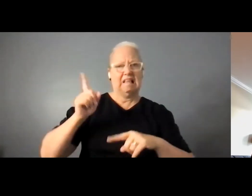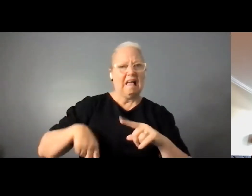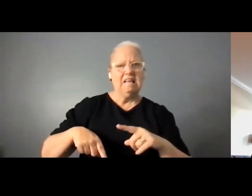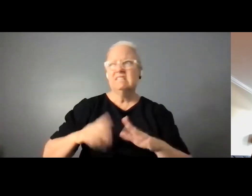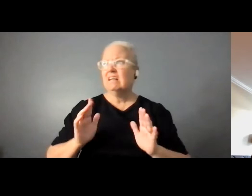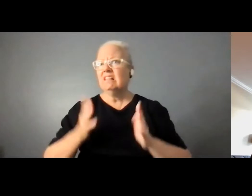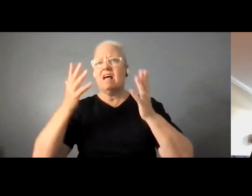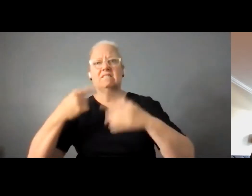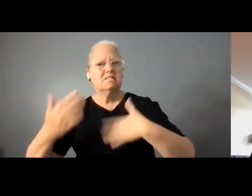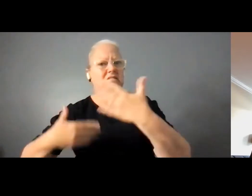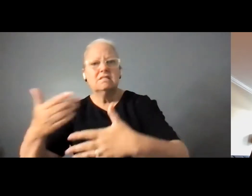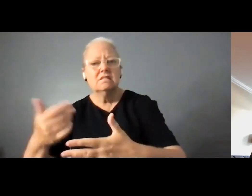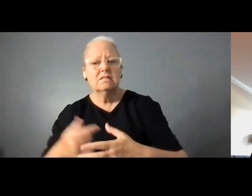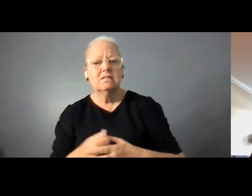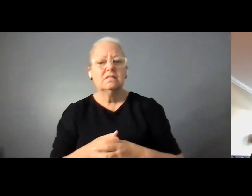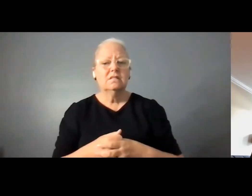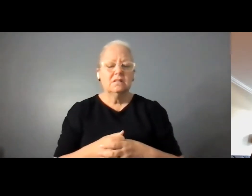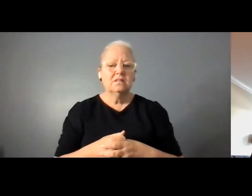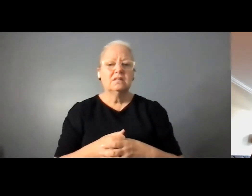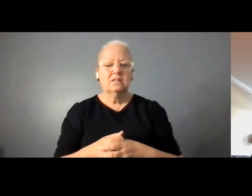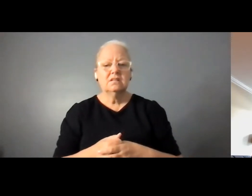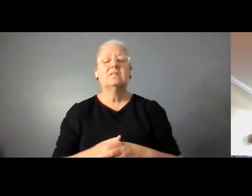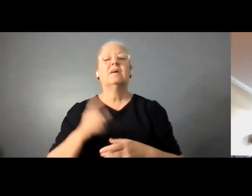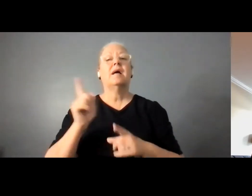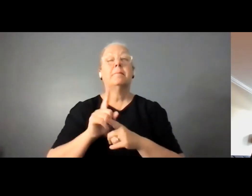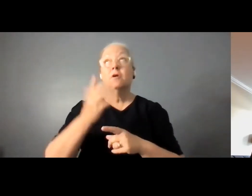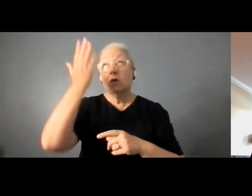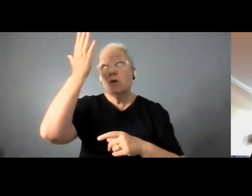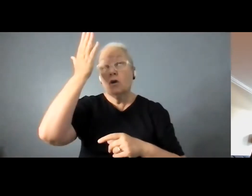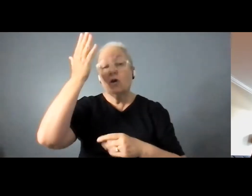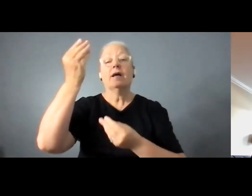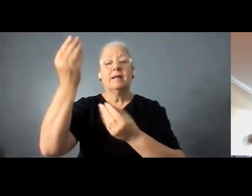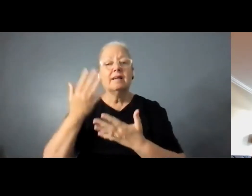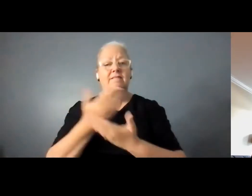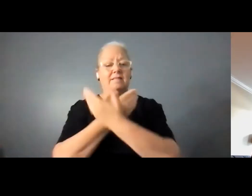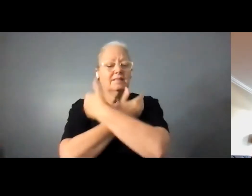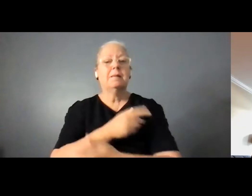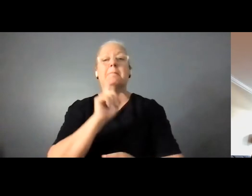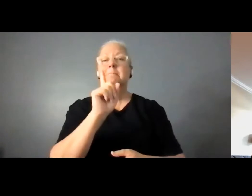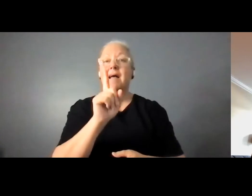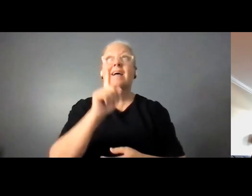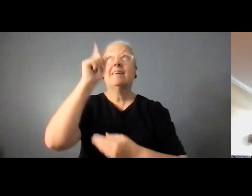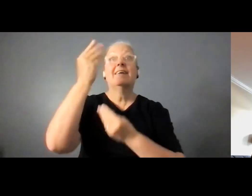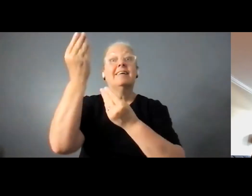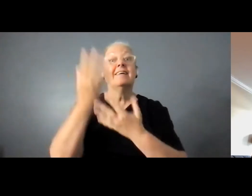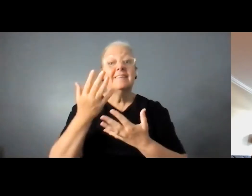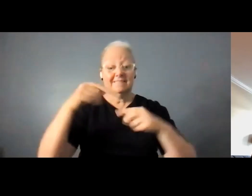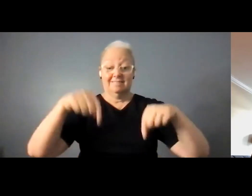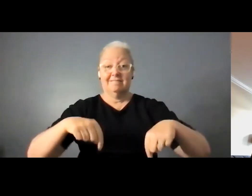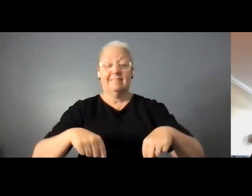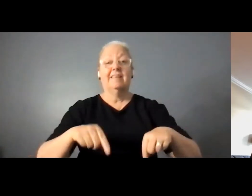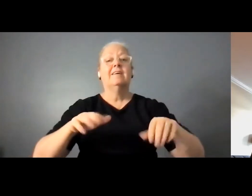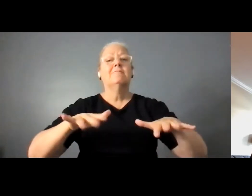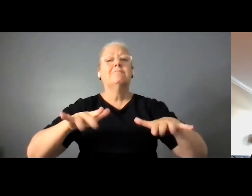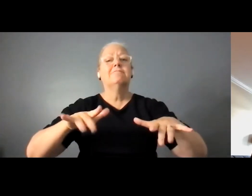you know, the God took on my arms, but he gave me all my talent to my feet so I could do all my work. And that way I